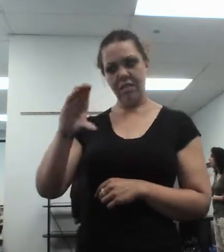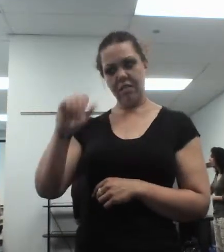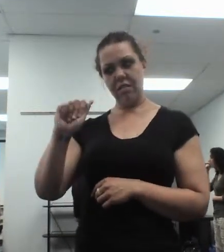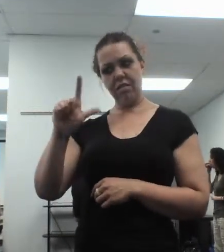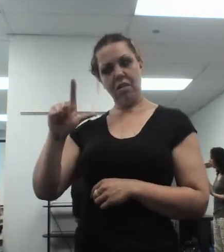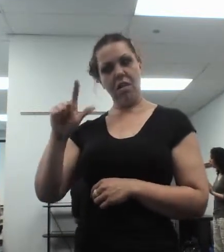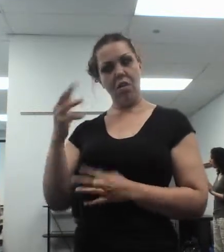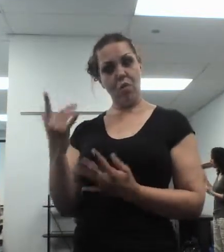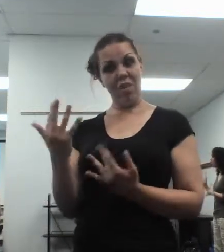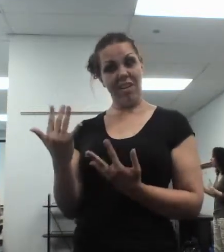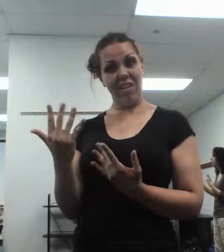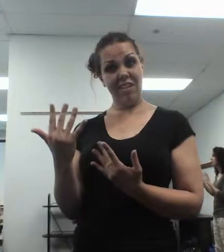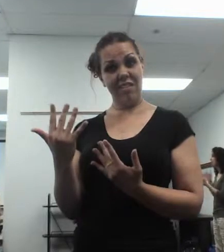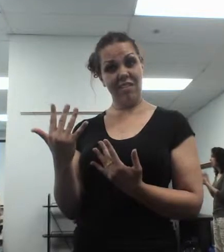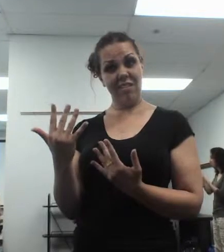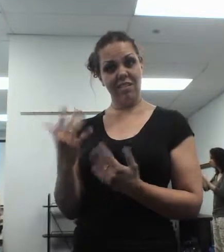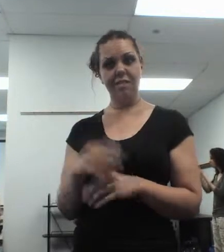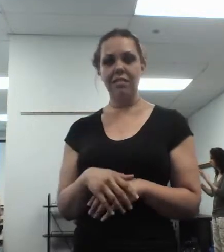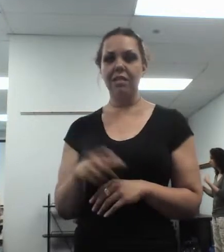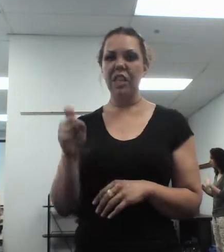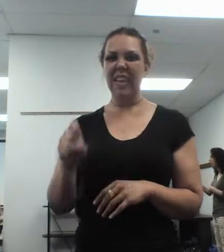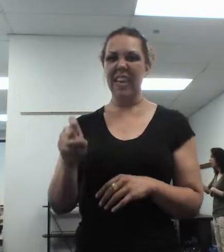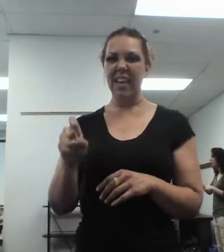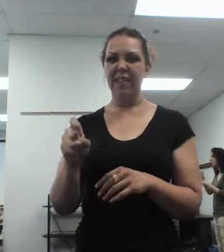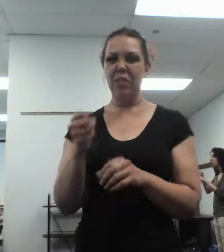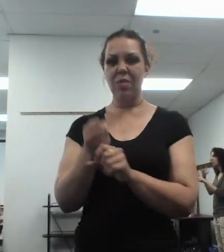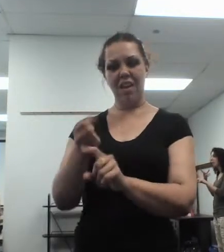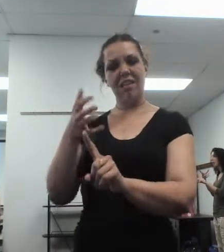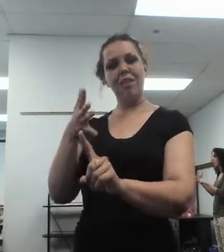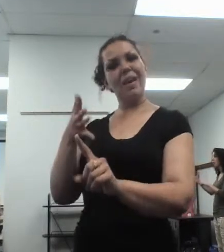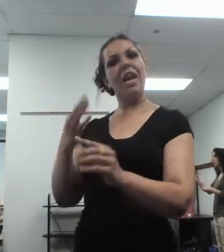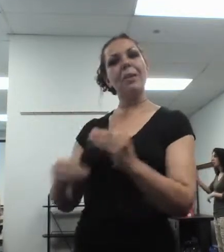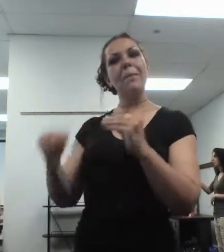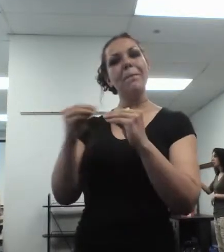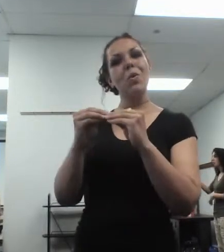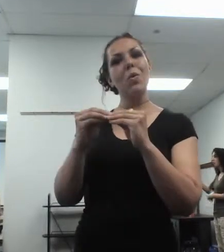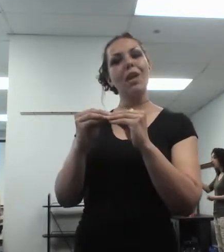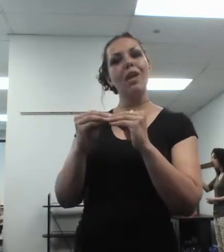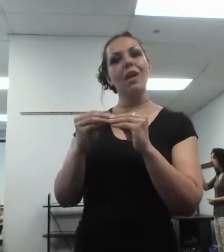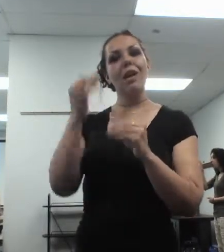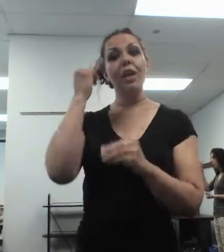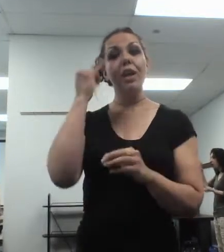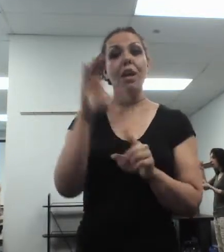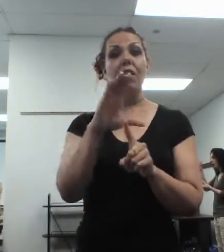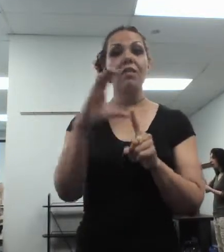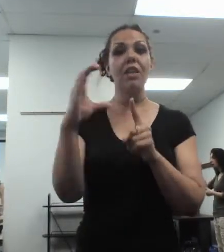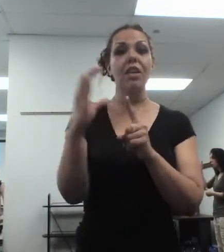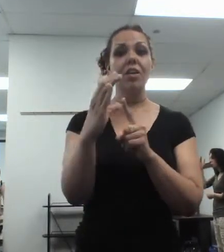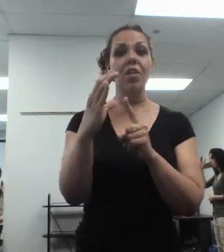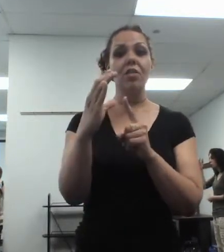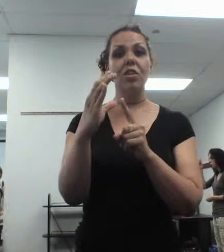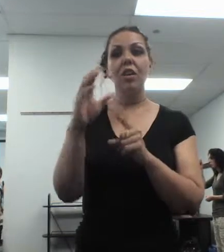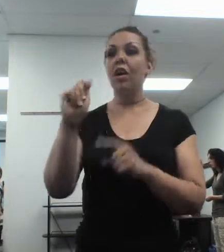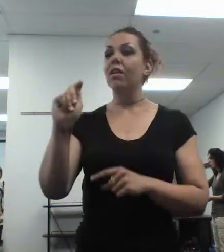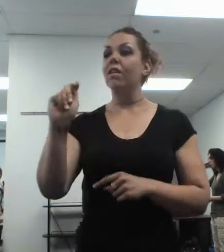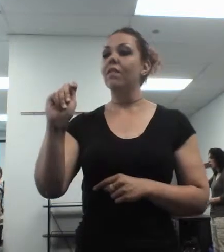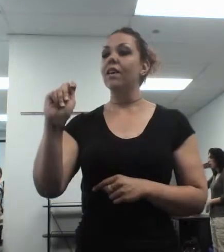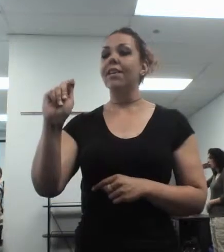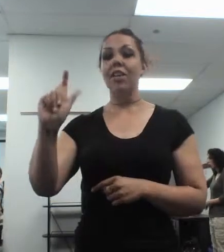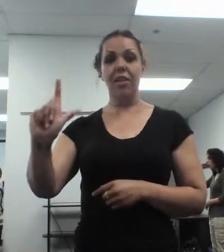Whatever it may be. You need to expand on those a little bit more if the culture of the target doesn't understand what the concept